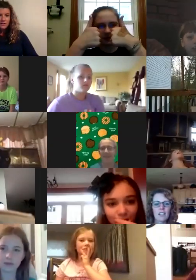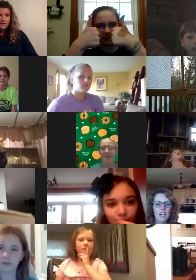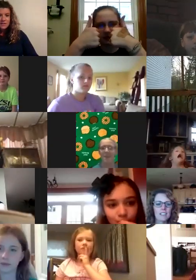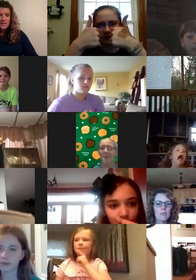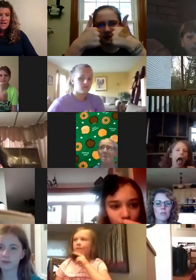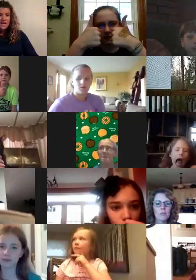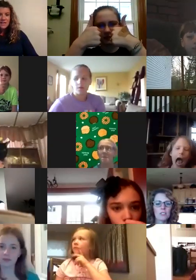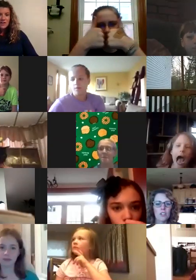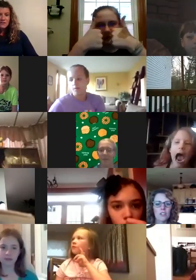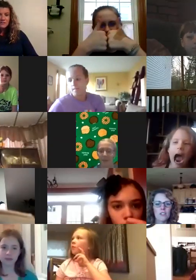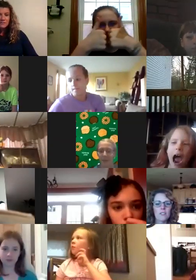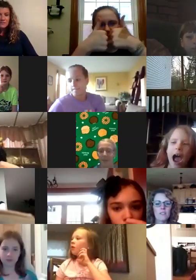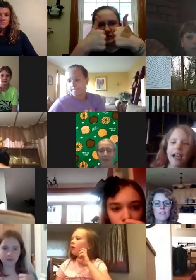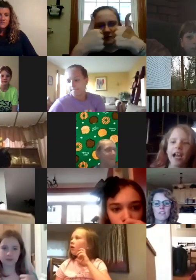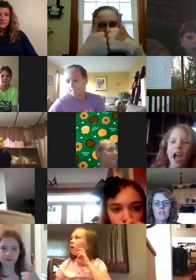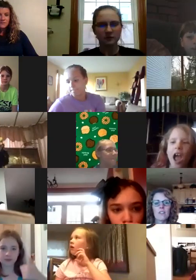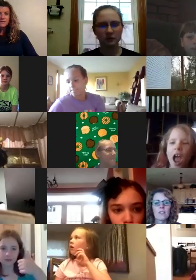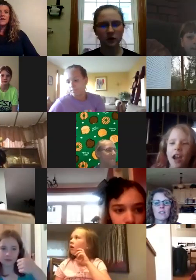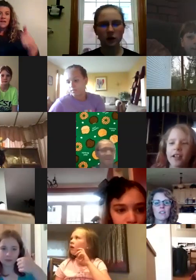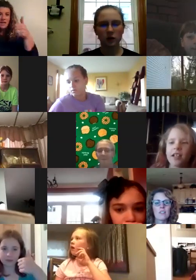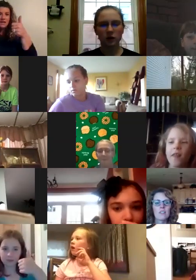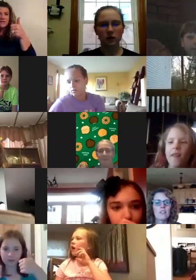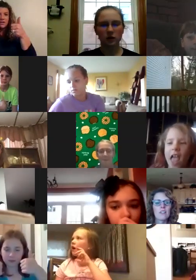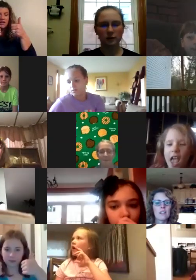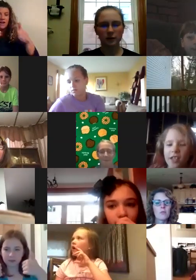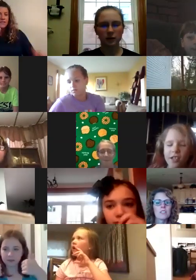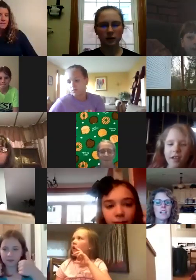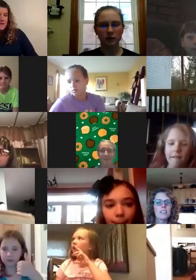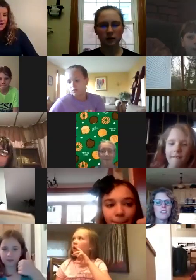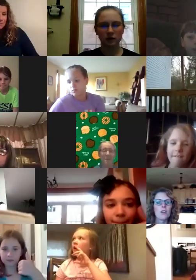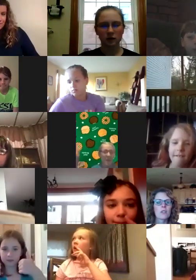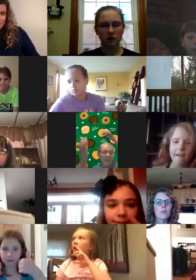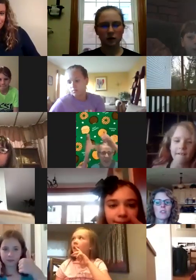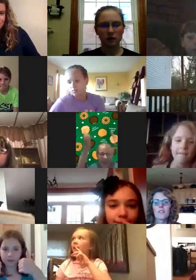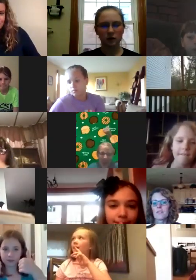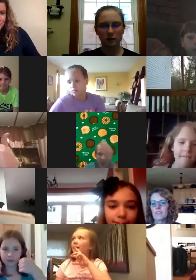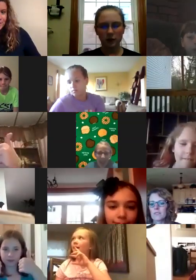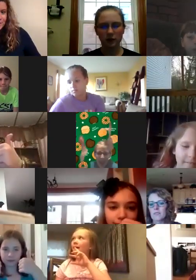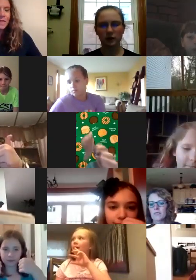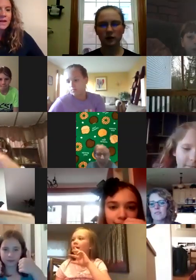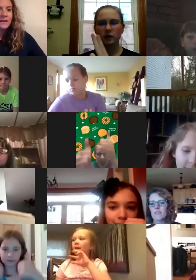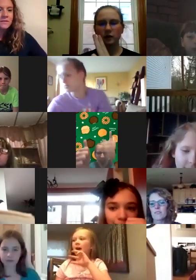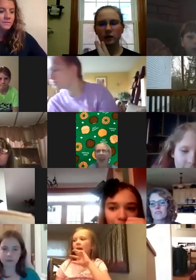Is it getting easier? Getting easier. Yeah. Thumbs up. Thumbs up. All right. Good deal.